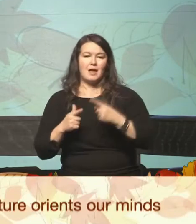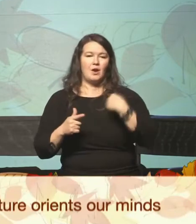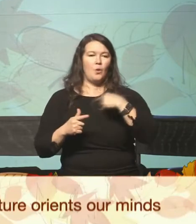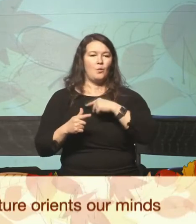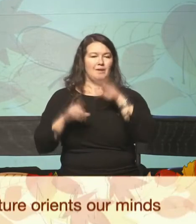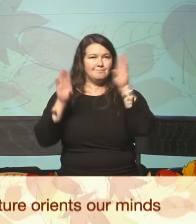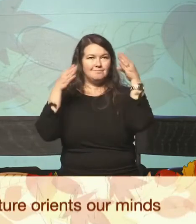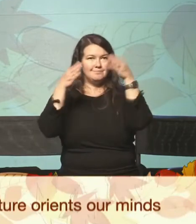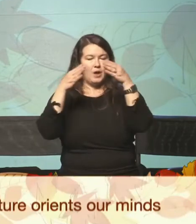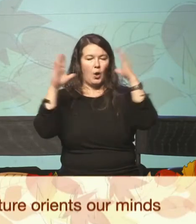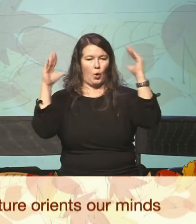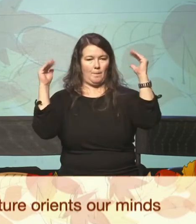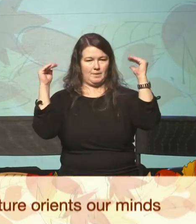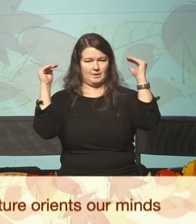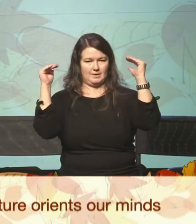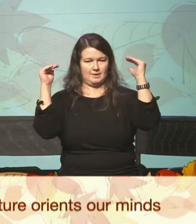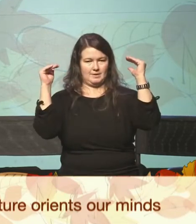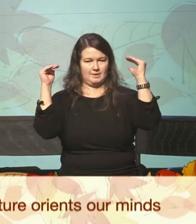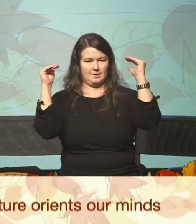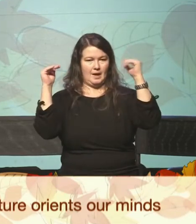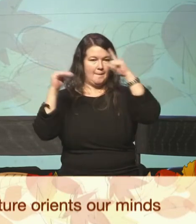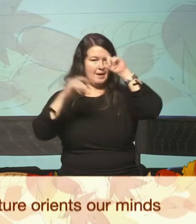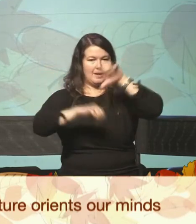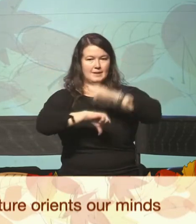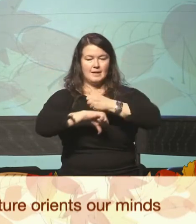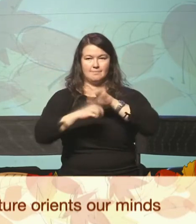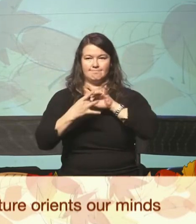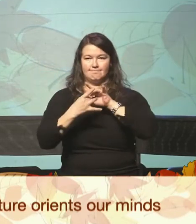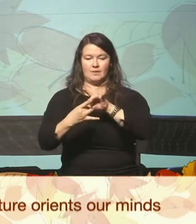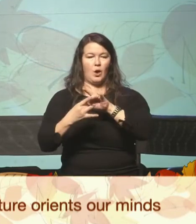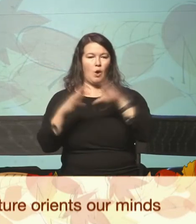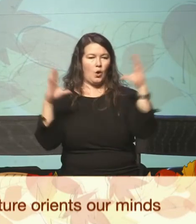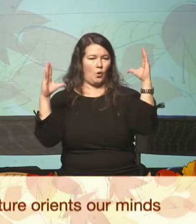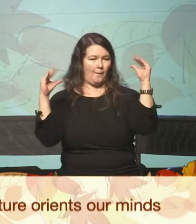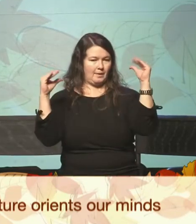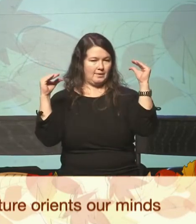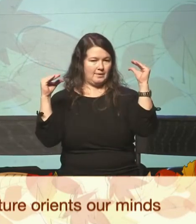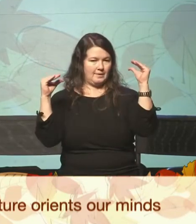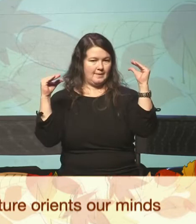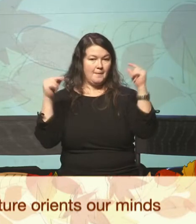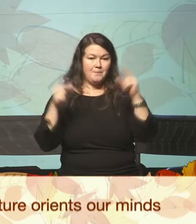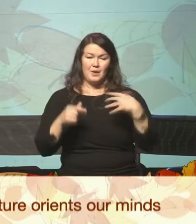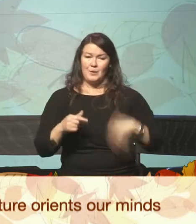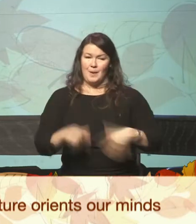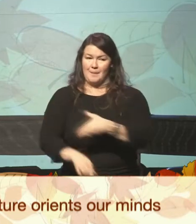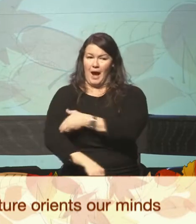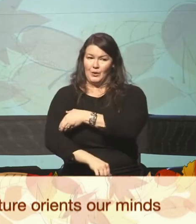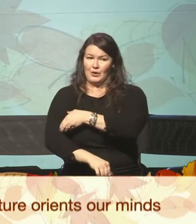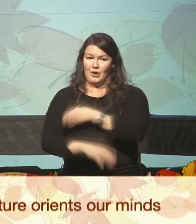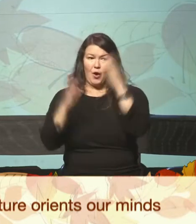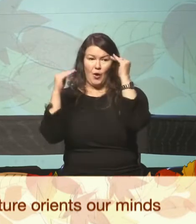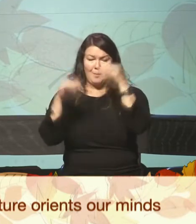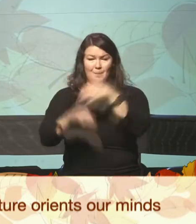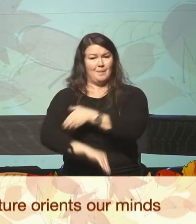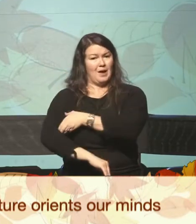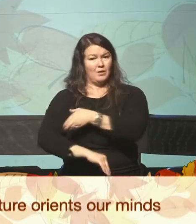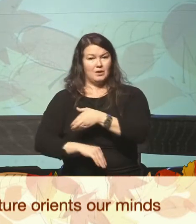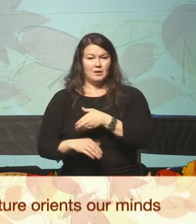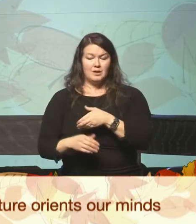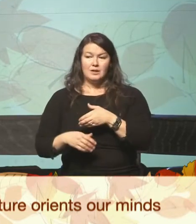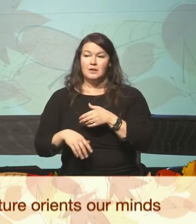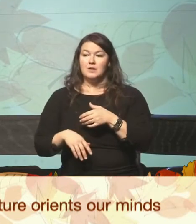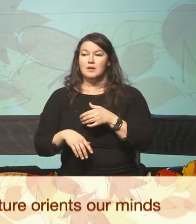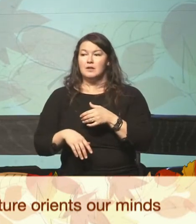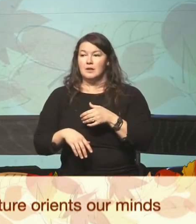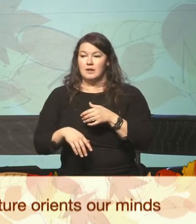hope. Our minds are oriented towards hope. And there's something very powerful about hope. It's one of the three things that are most